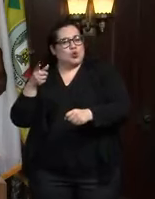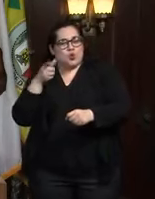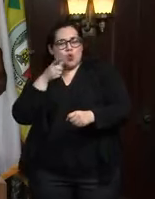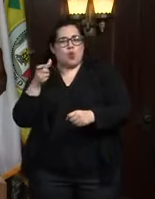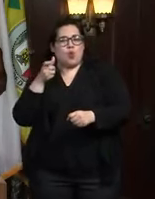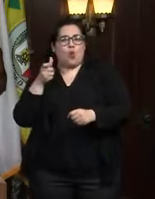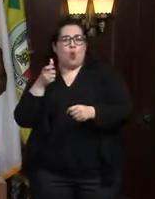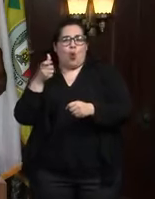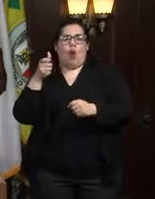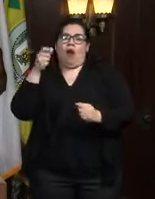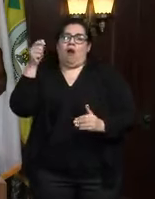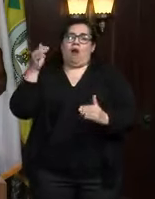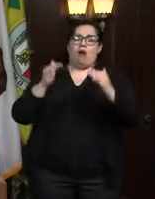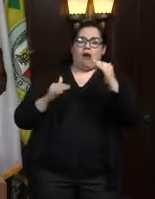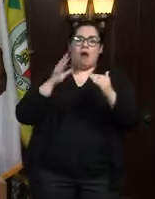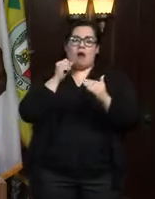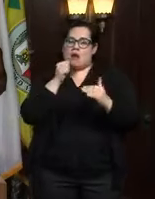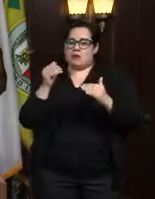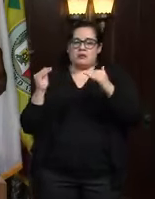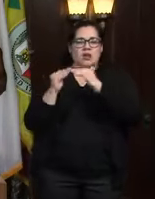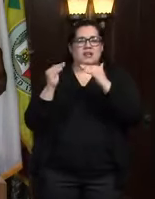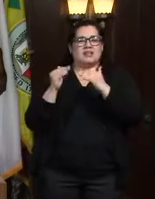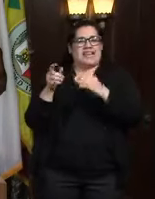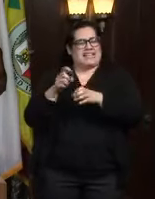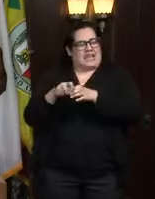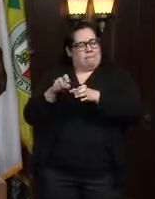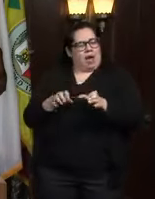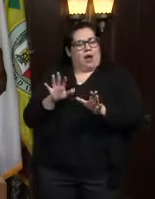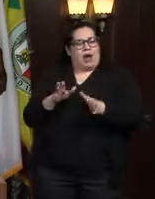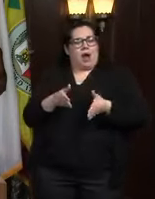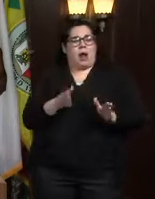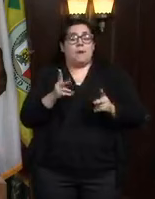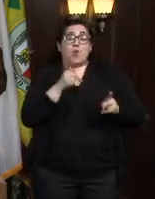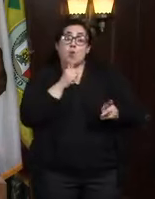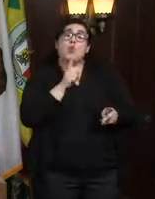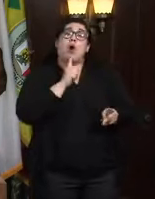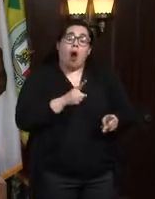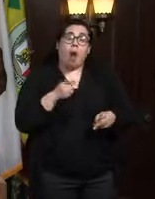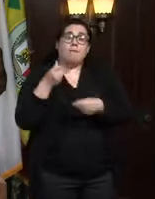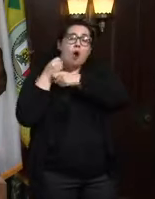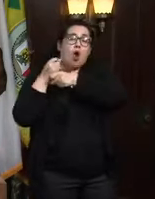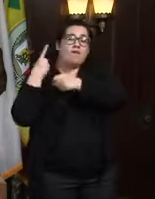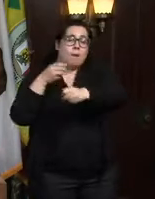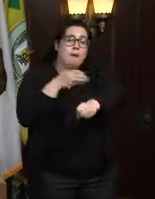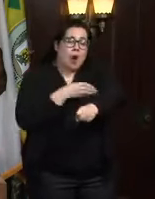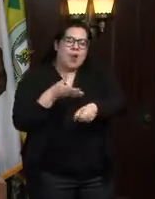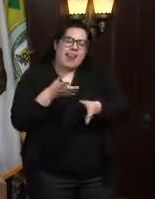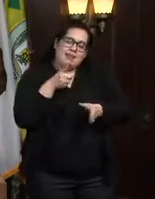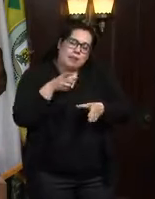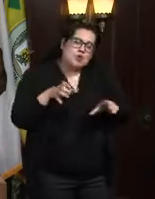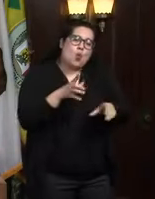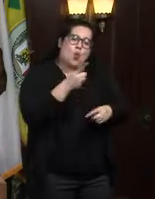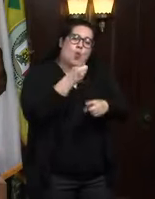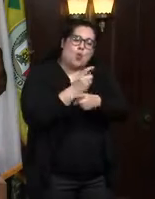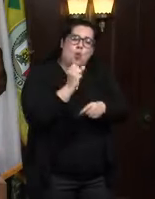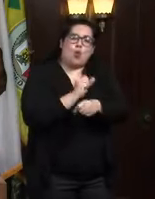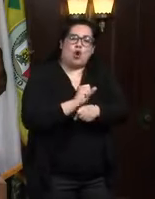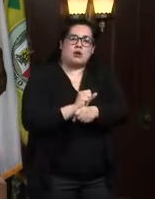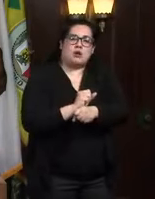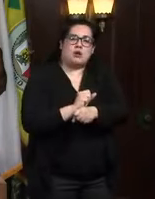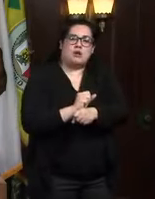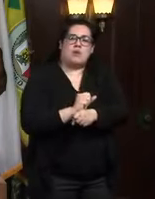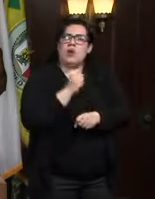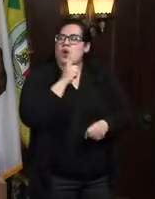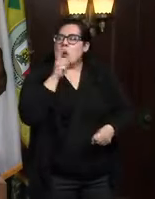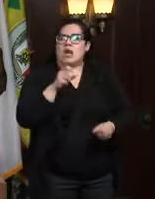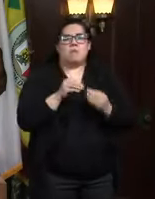take a step back and let those who are protesting in power, let those who are standing and speaking in power, let them do their work. We don't